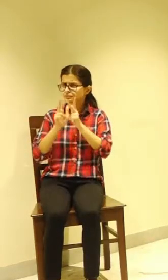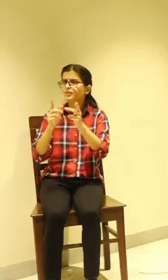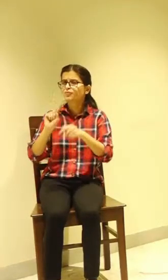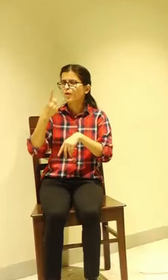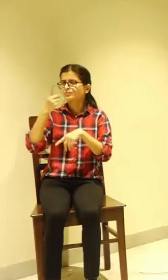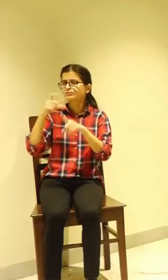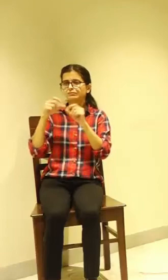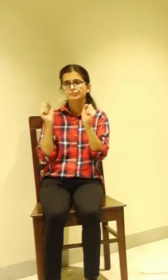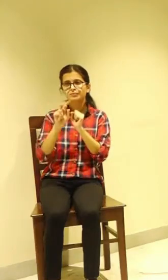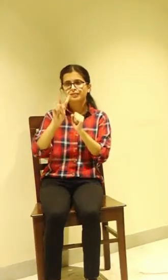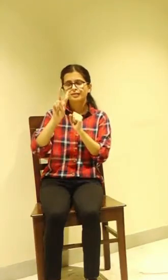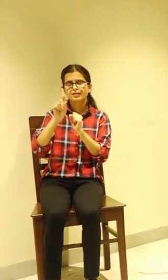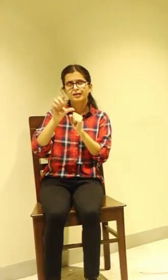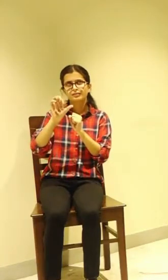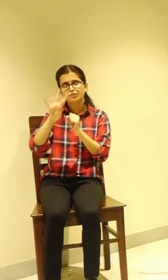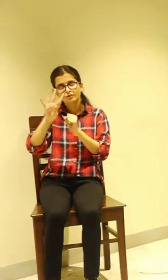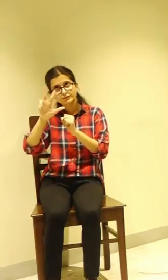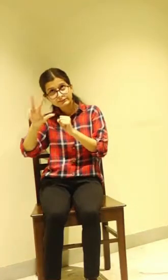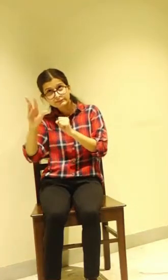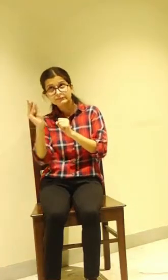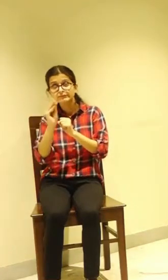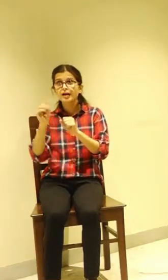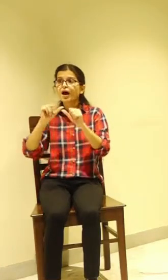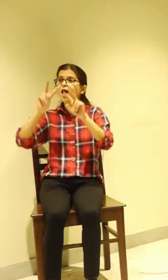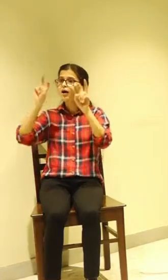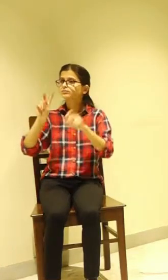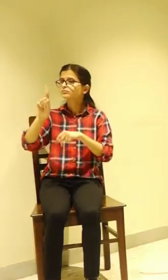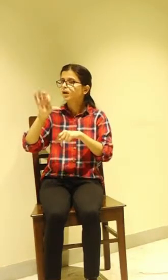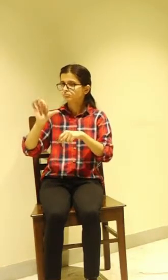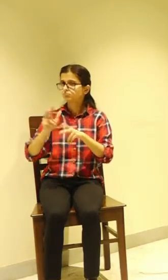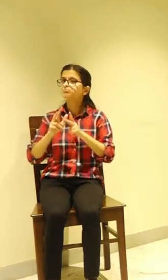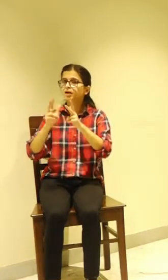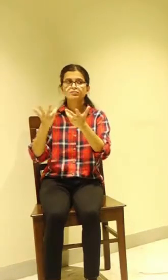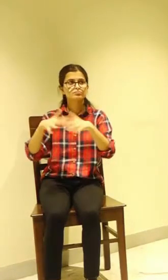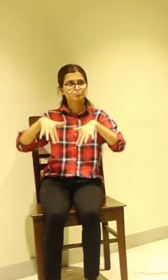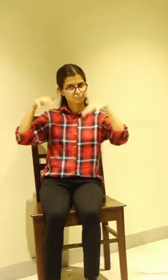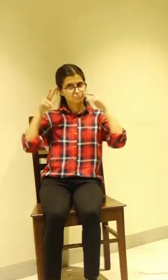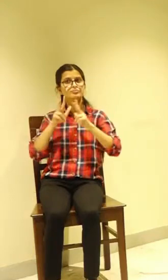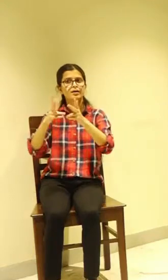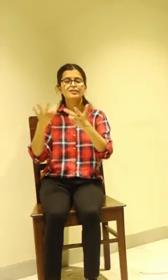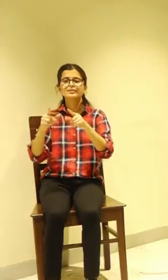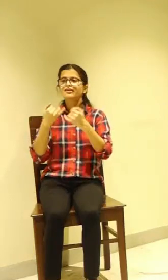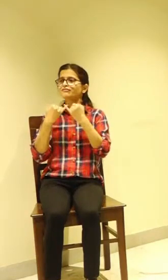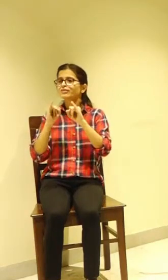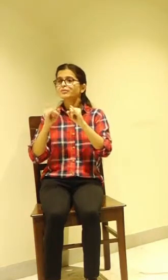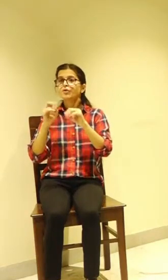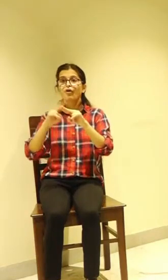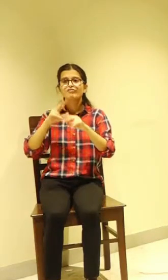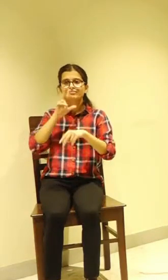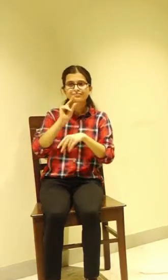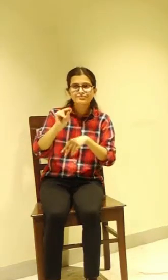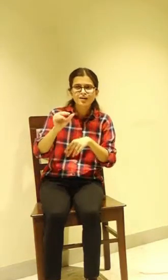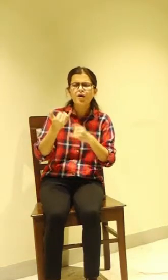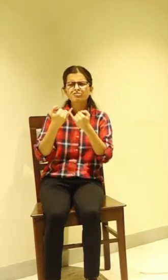December 1948, the Constituent Assembly debated Article 19, then draft Article 13. So freedom of speech, expression, freedom of